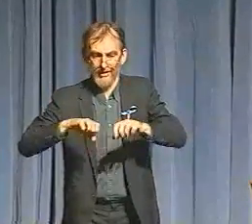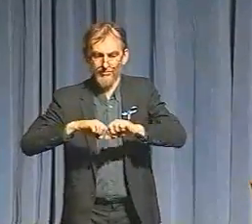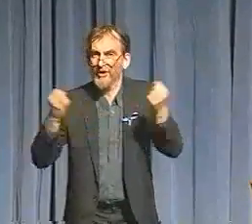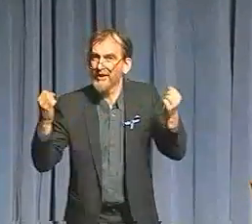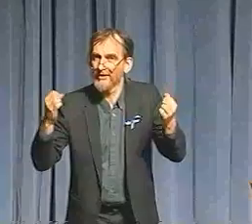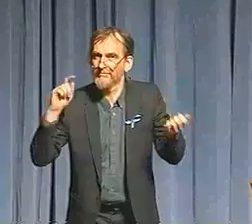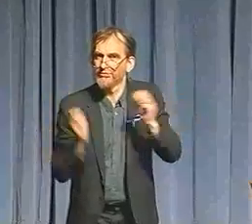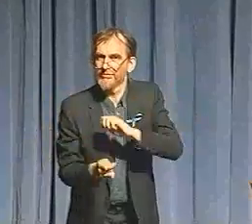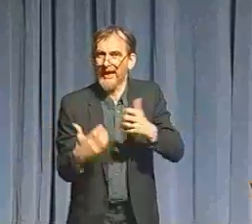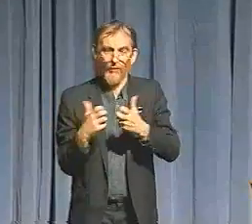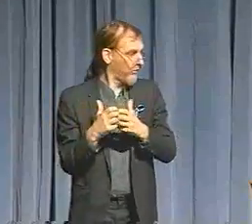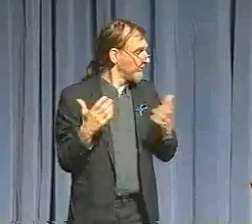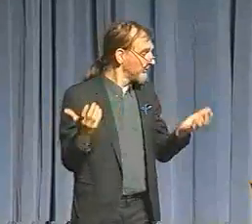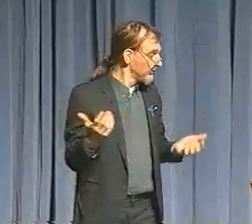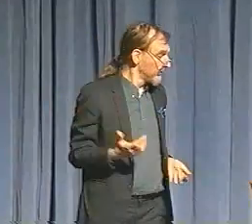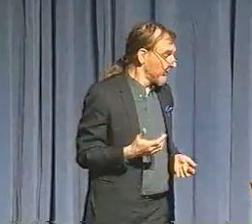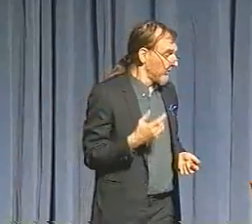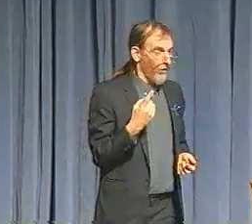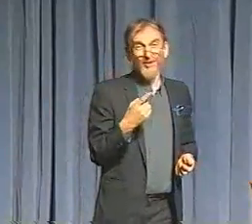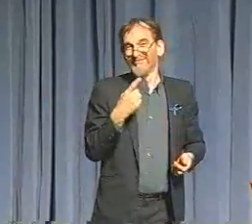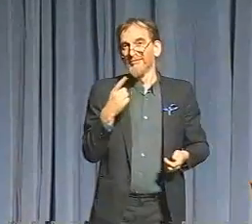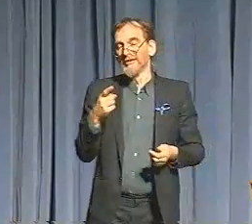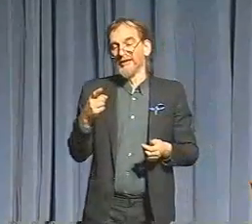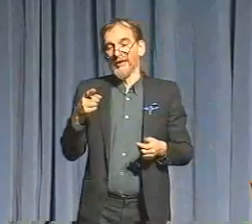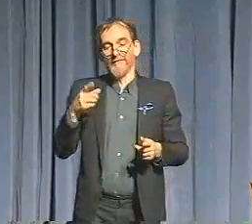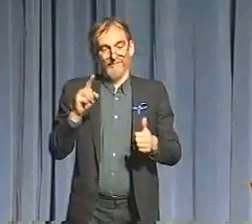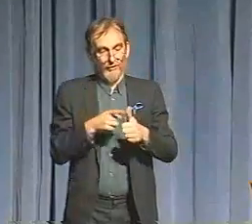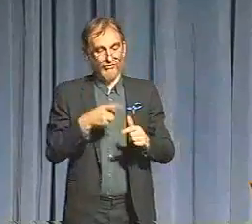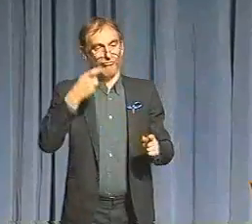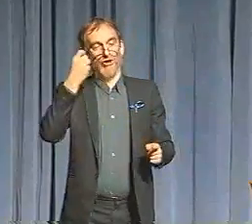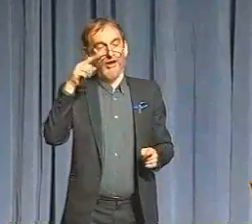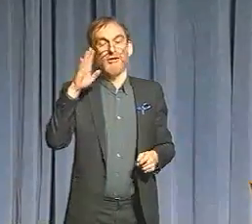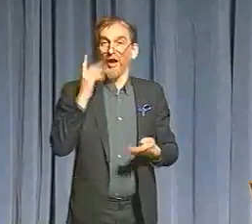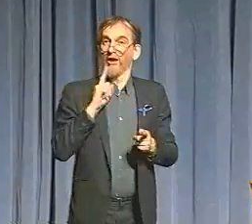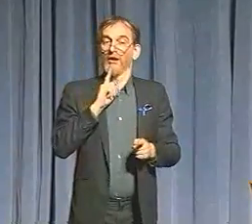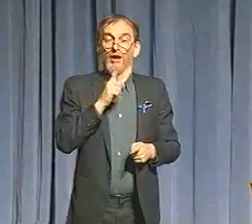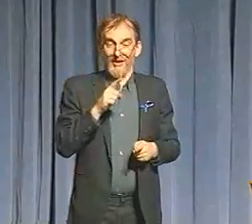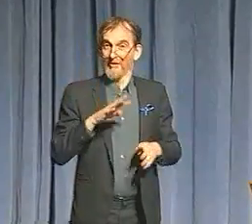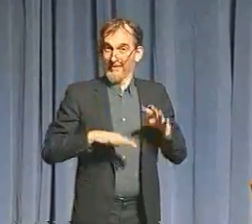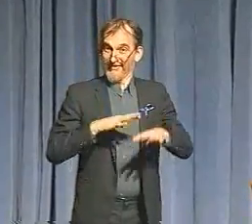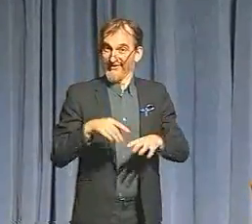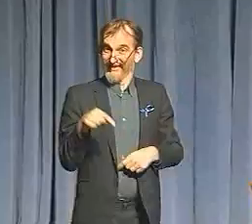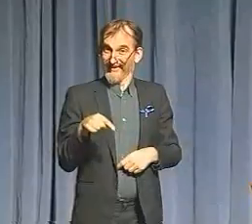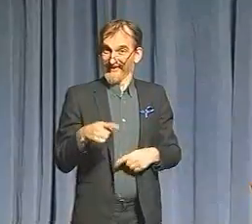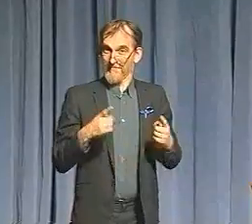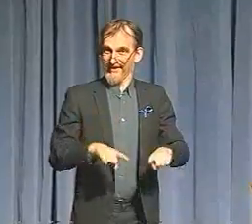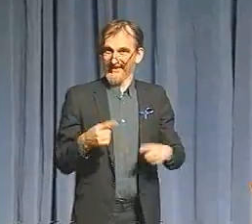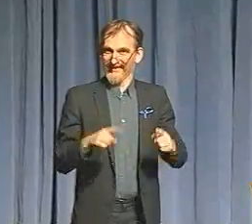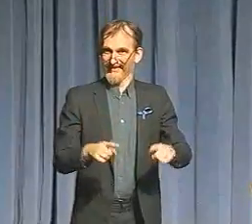There are patterns that need to be broken, and some of those are listed here.